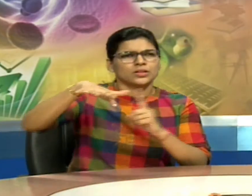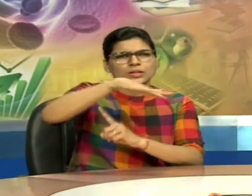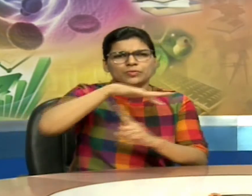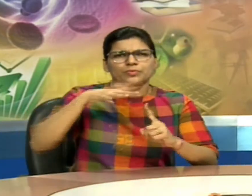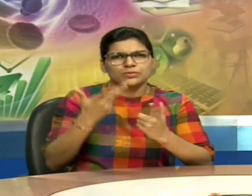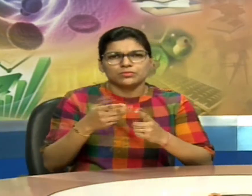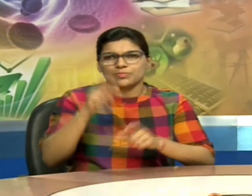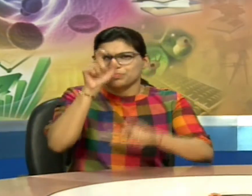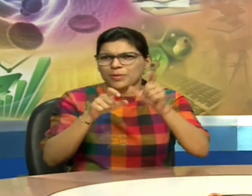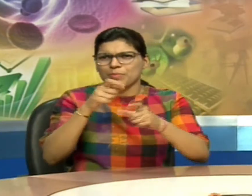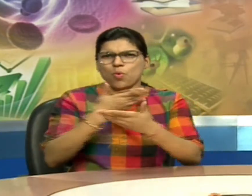Environmental.